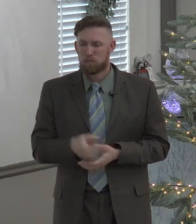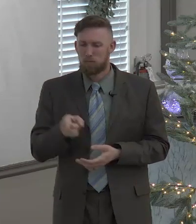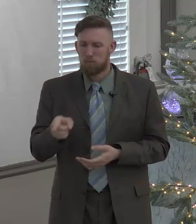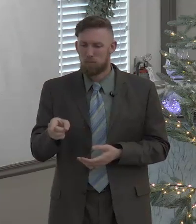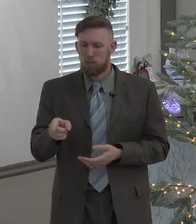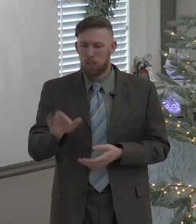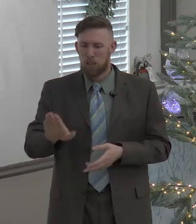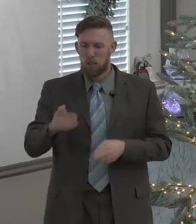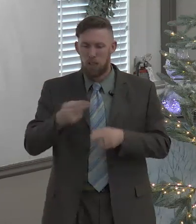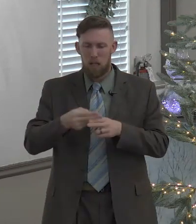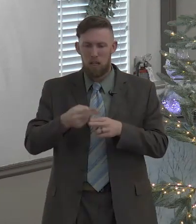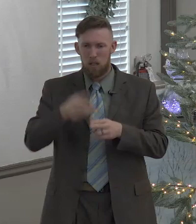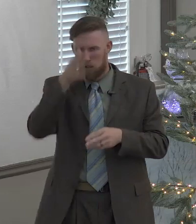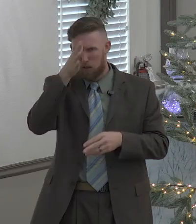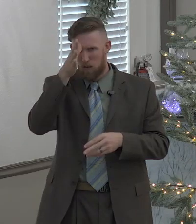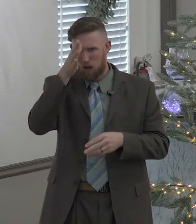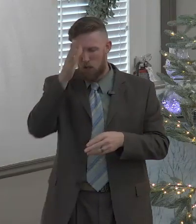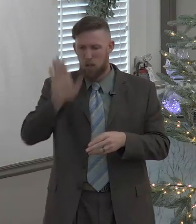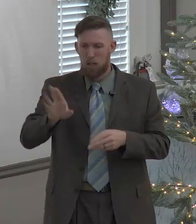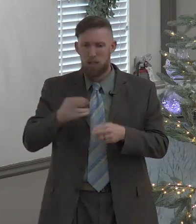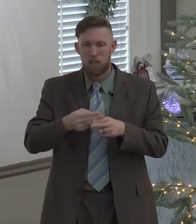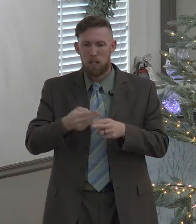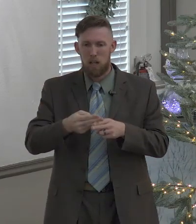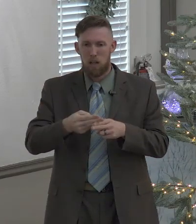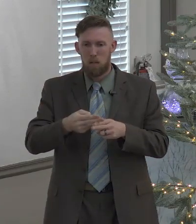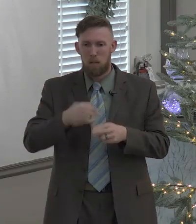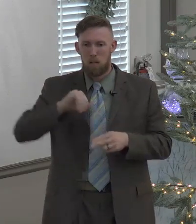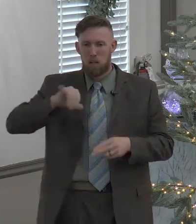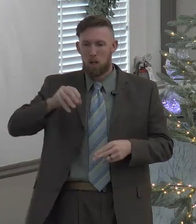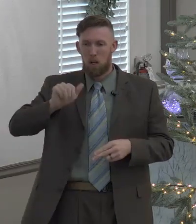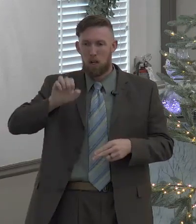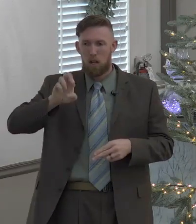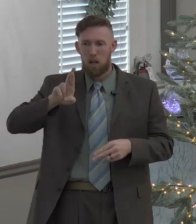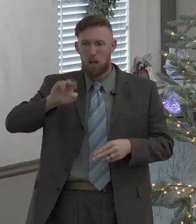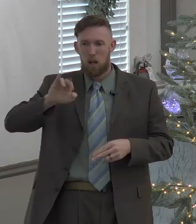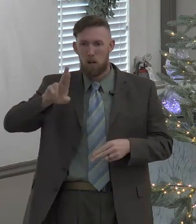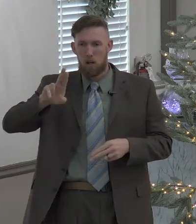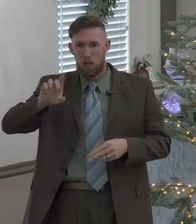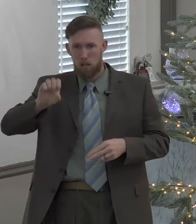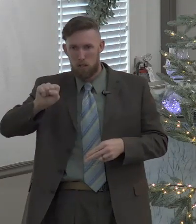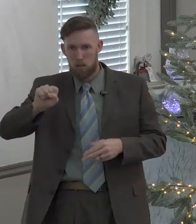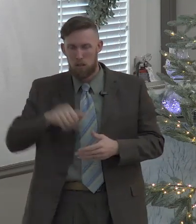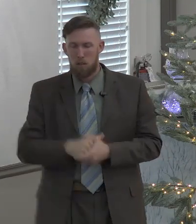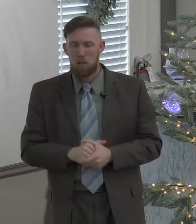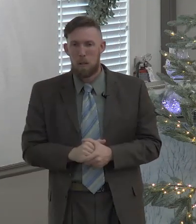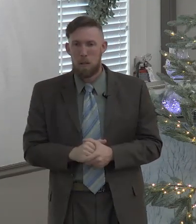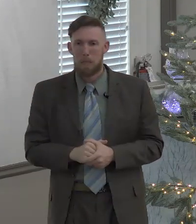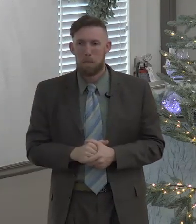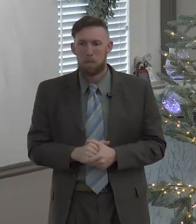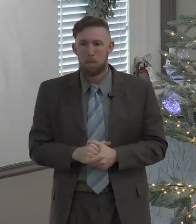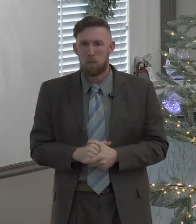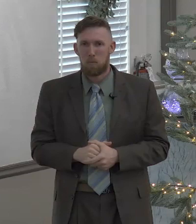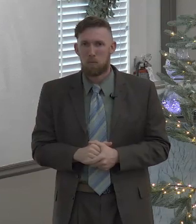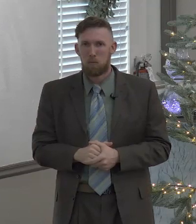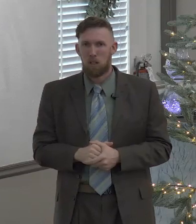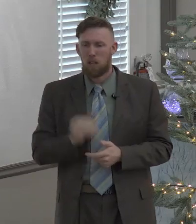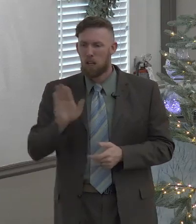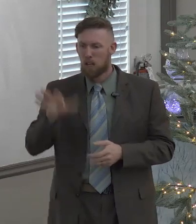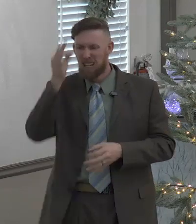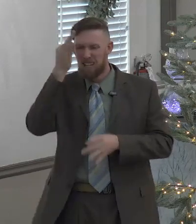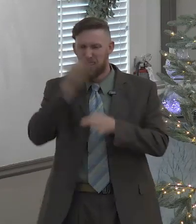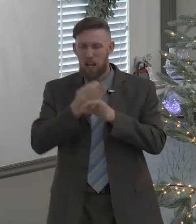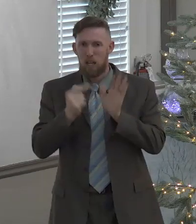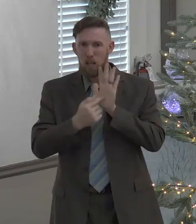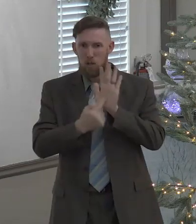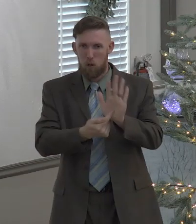I want you to see, first of all, this man whose name is Jairus by name. And I want you